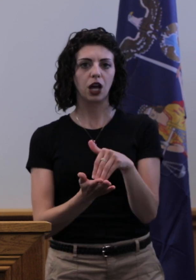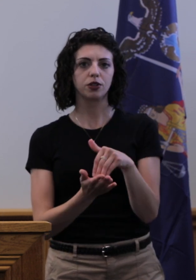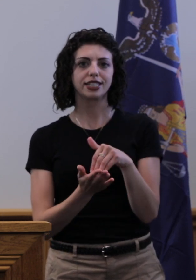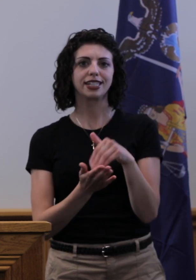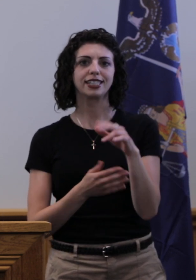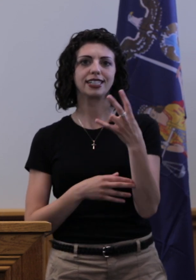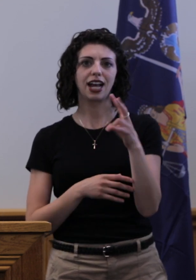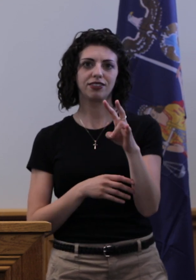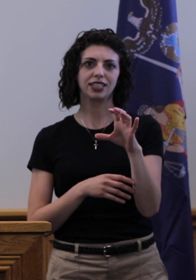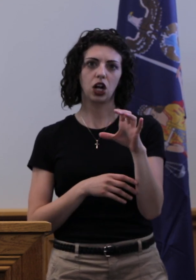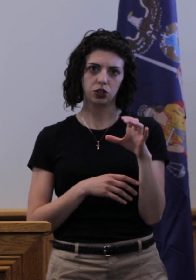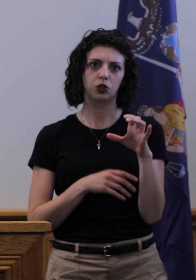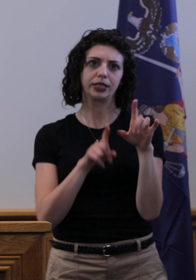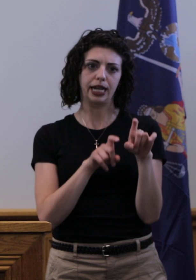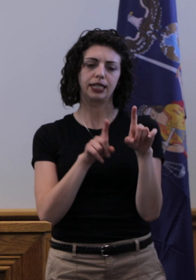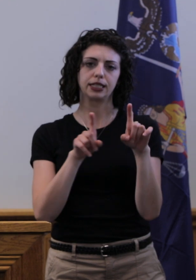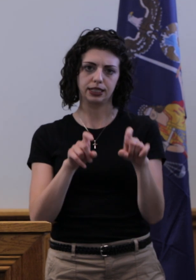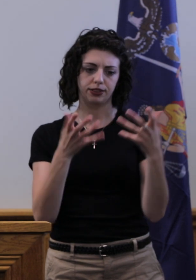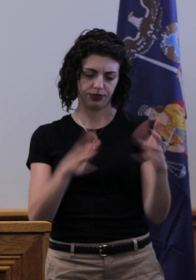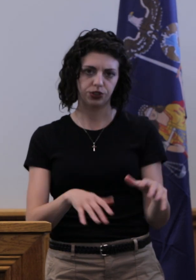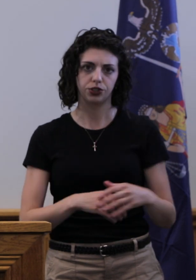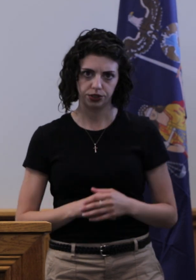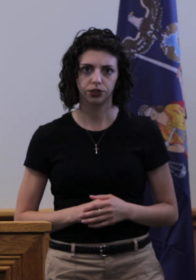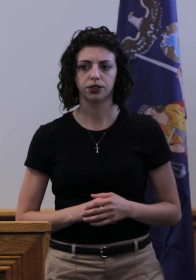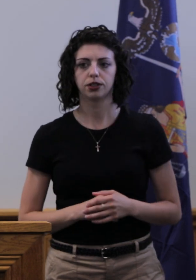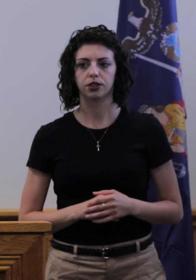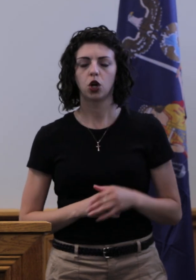14,017 tests have been conducted. We have